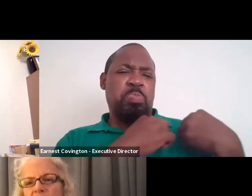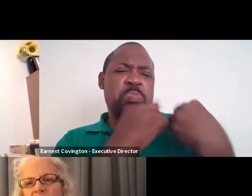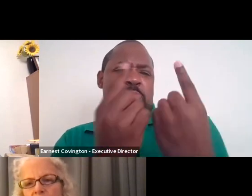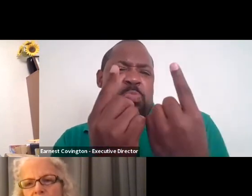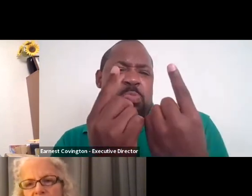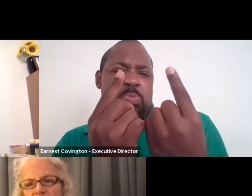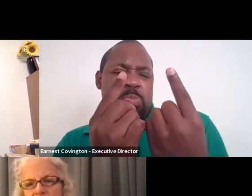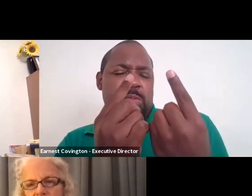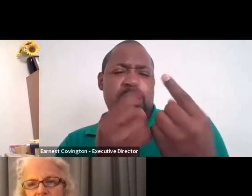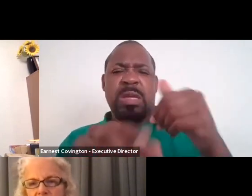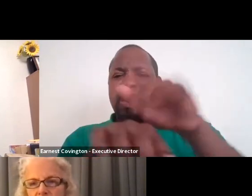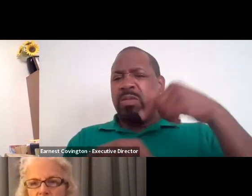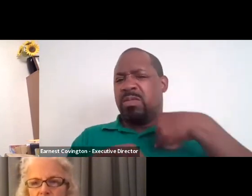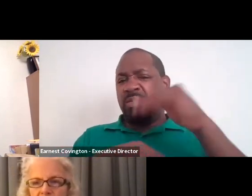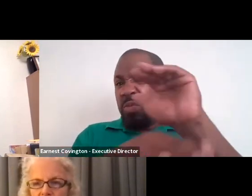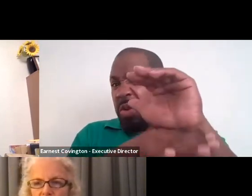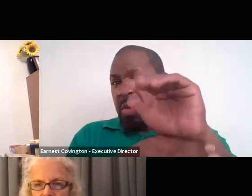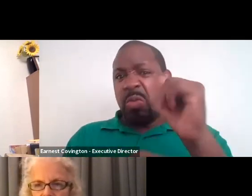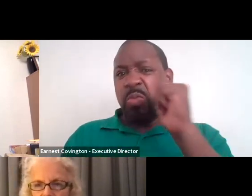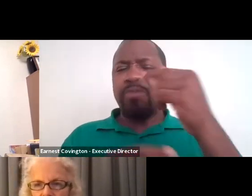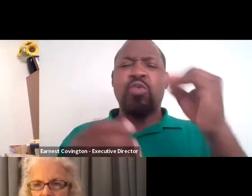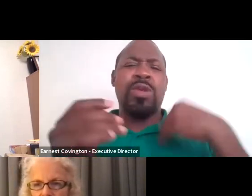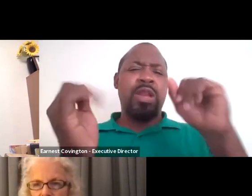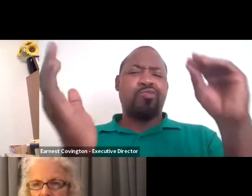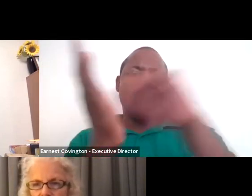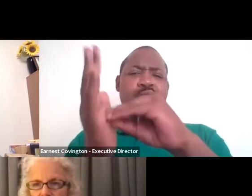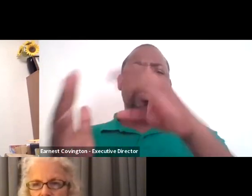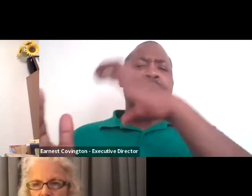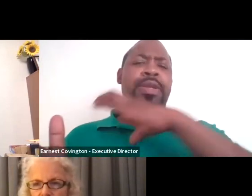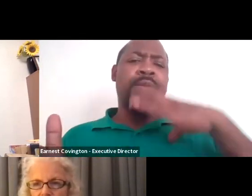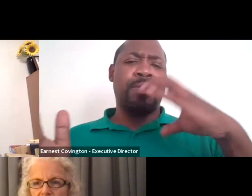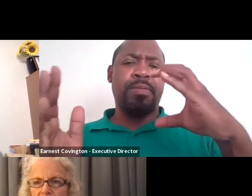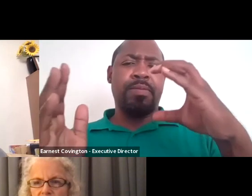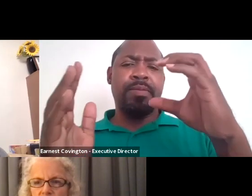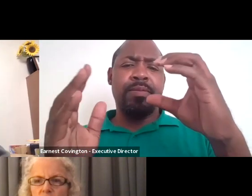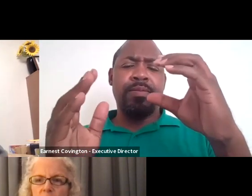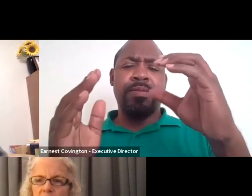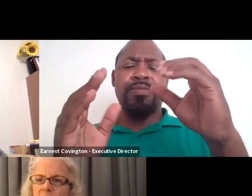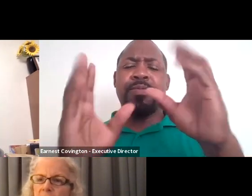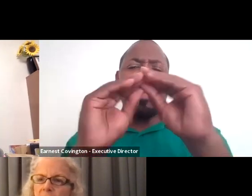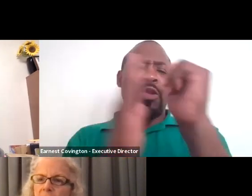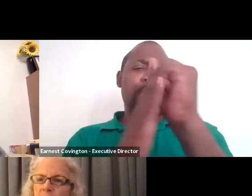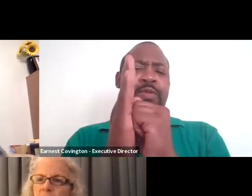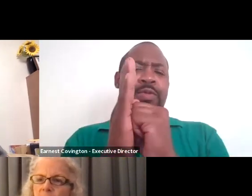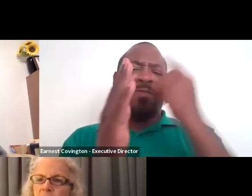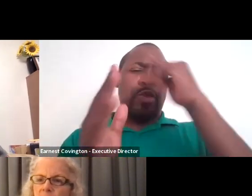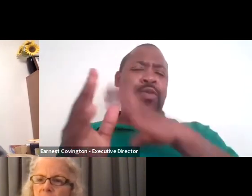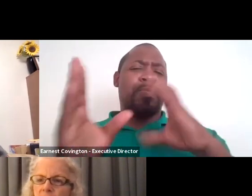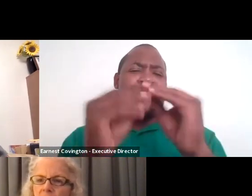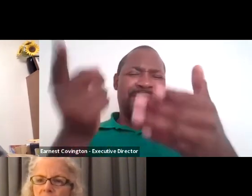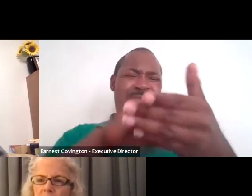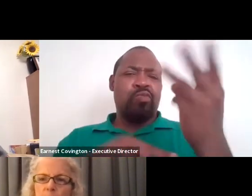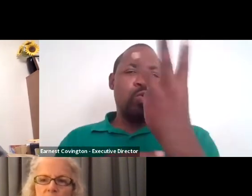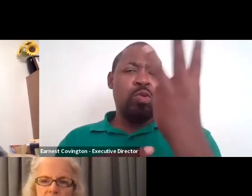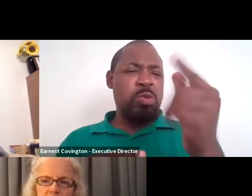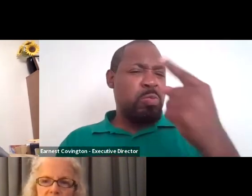to recap about the meeting so far so that I can talk about it.